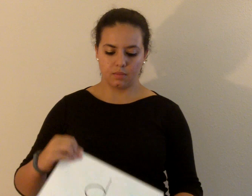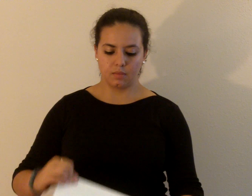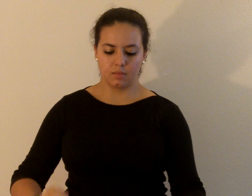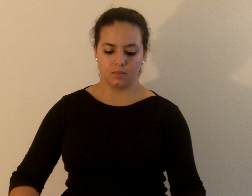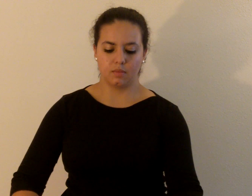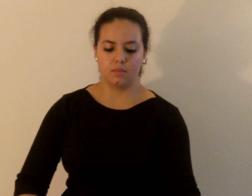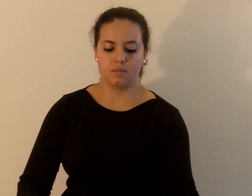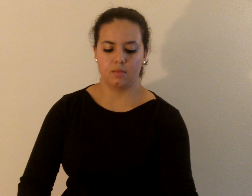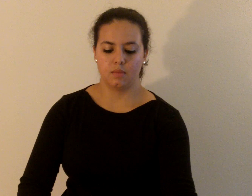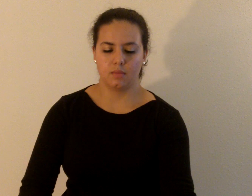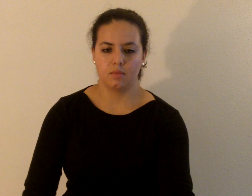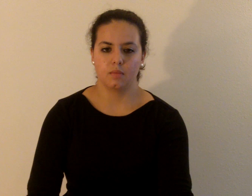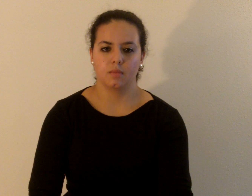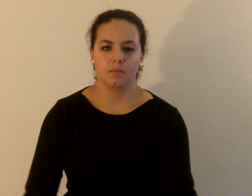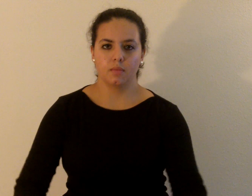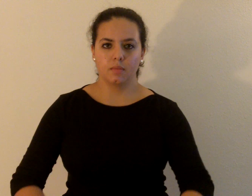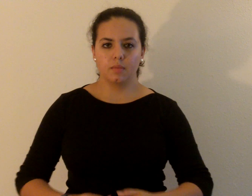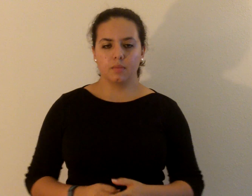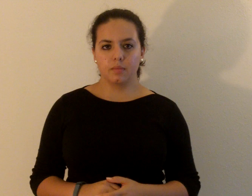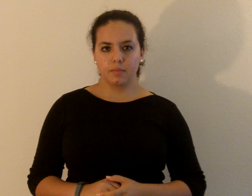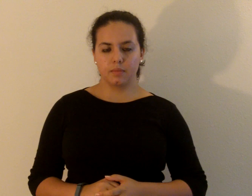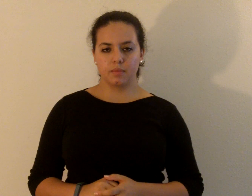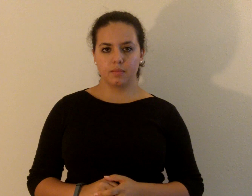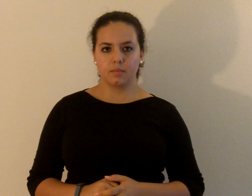you to differentiate between your D and your